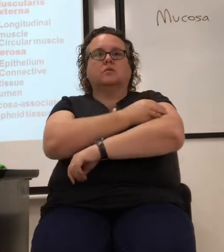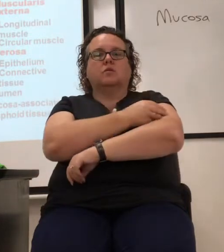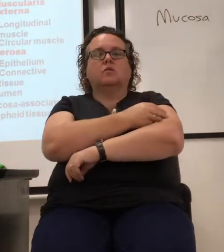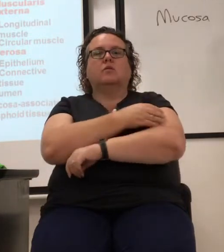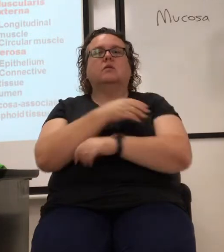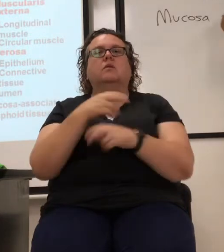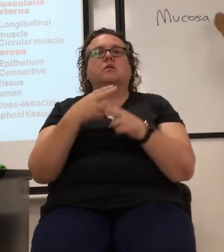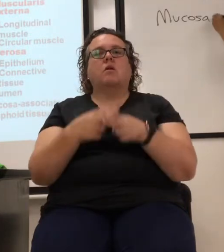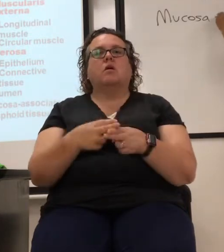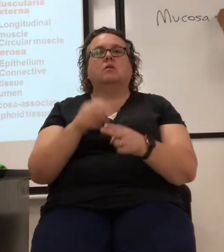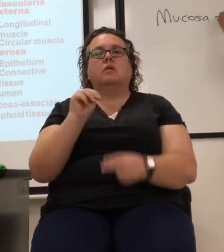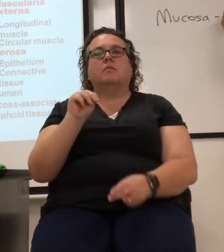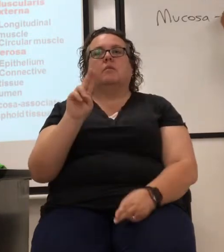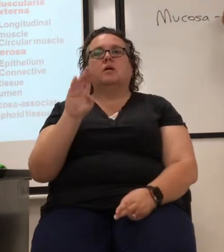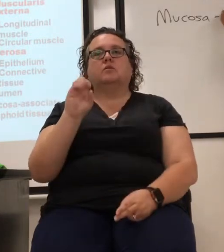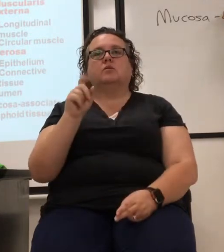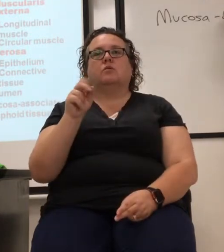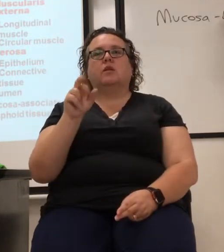mucosa.